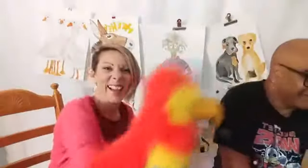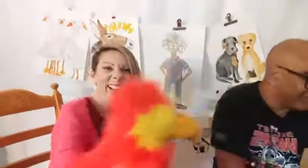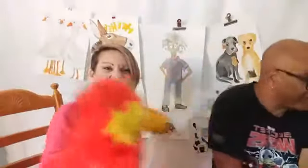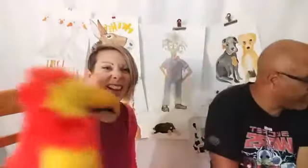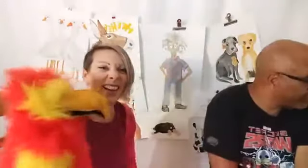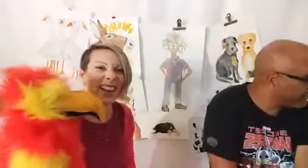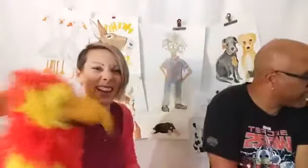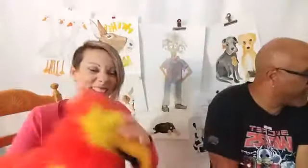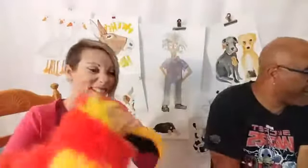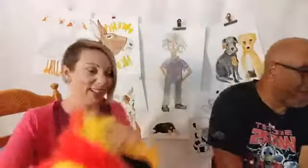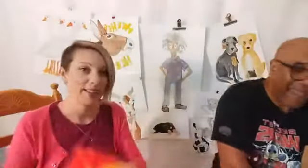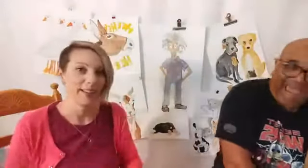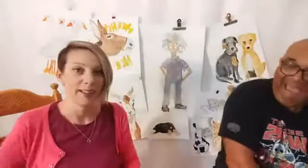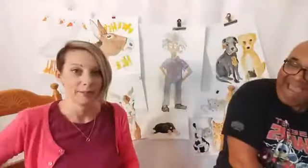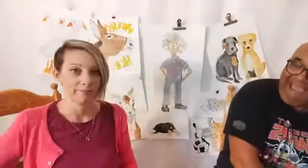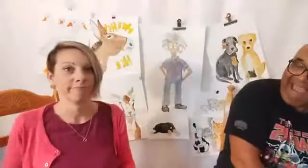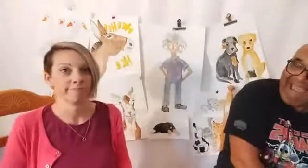Oh, I'd rather have a crow.